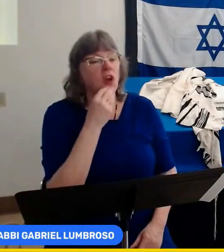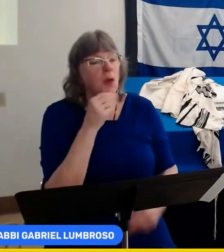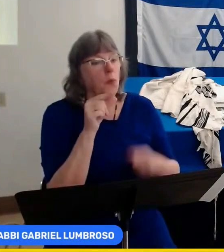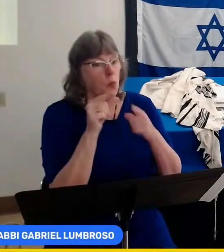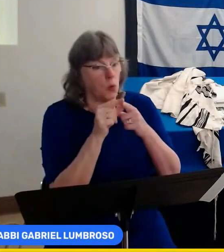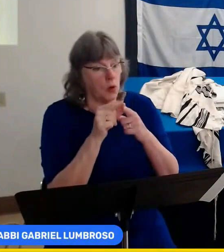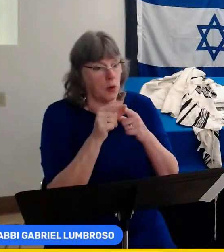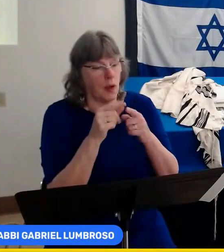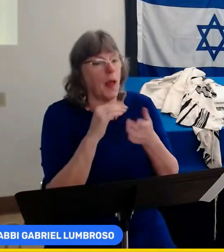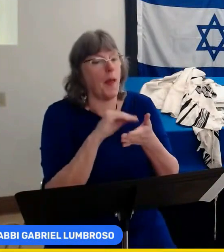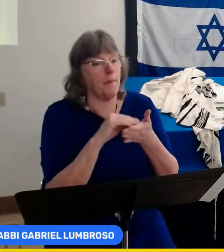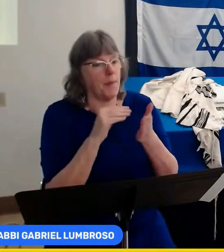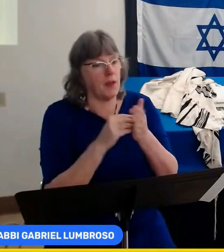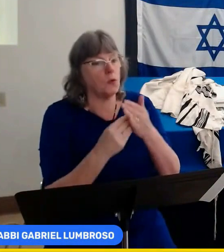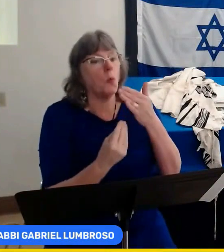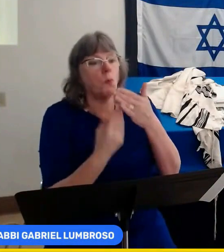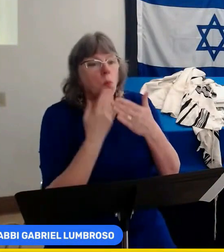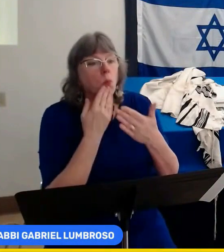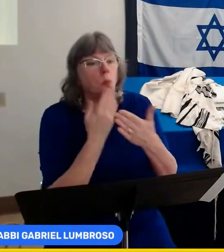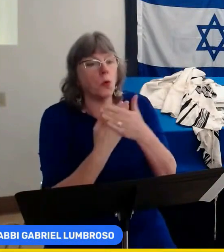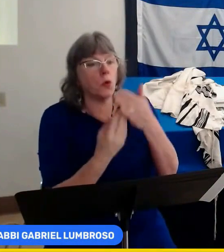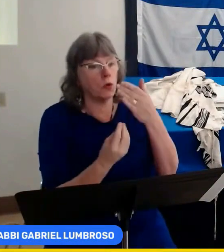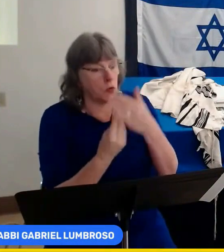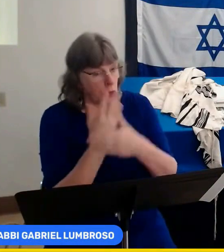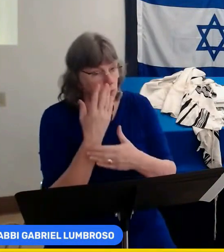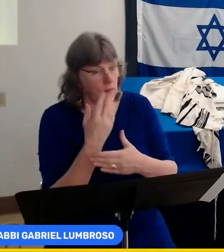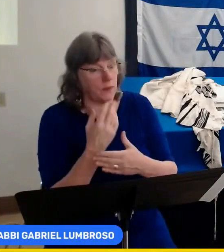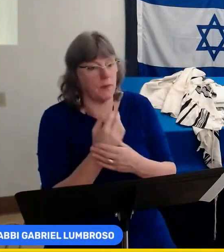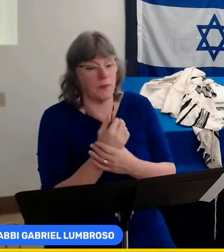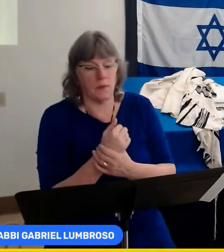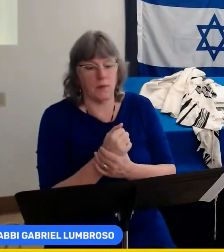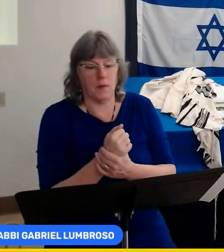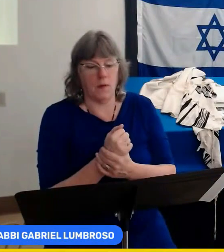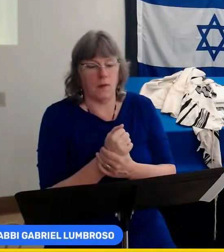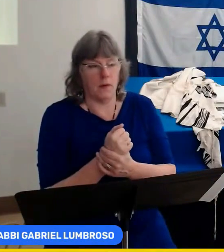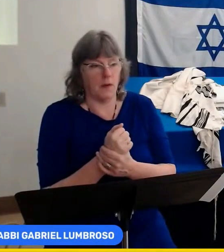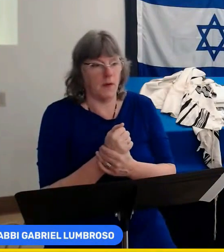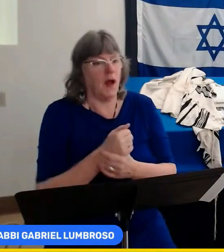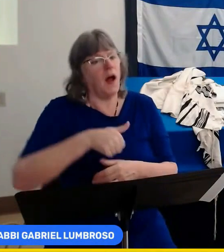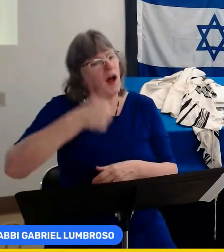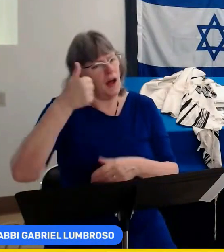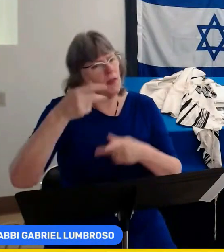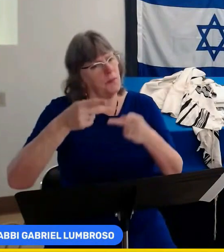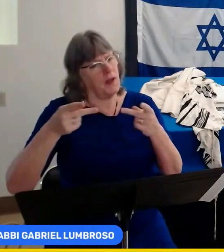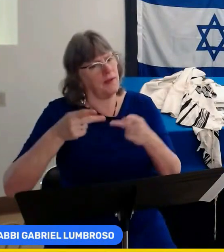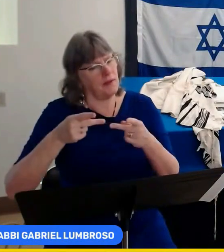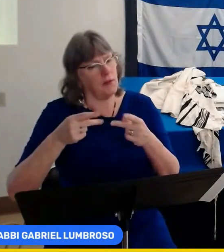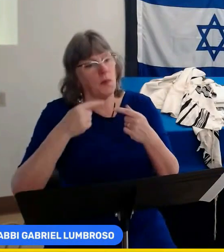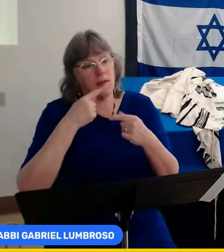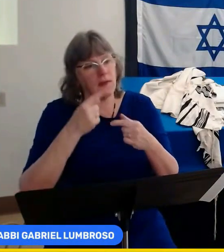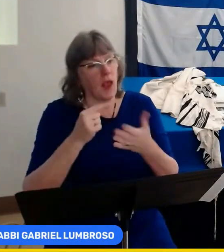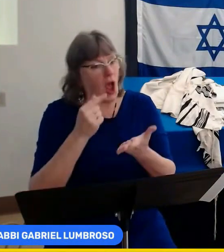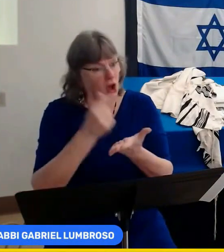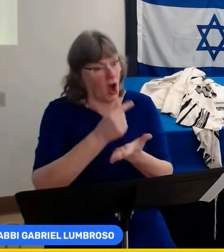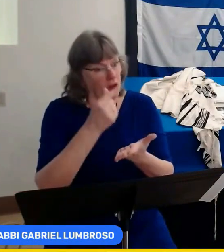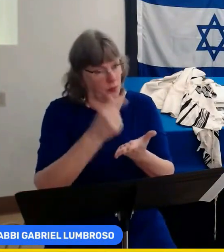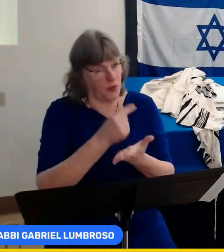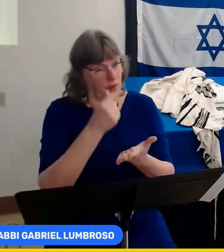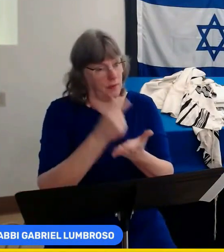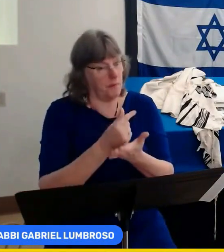What it meant. It's really the word good news, which is in other places referred to as